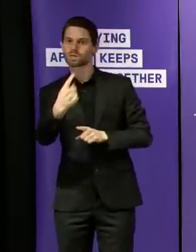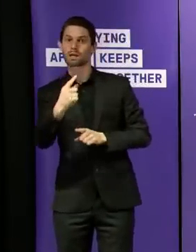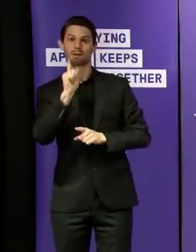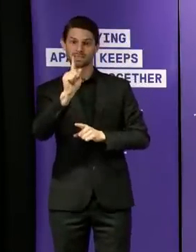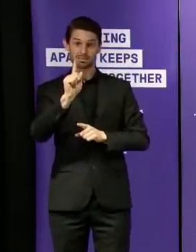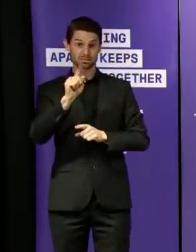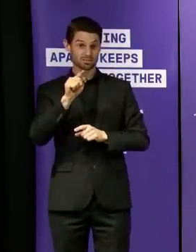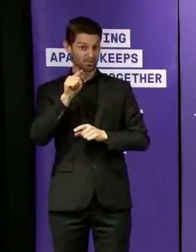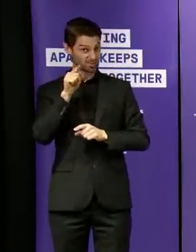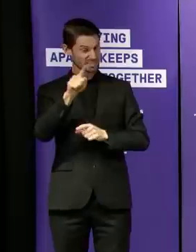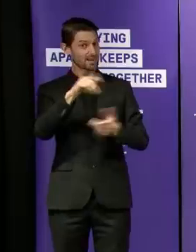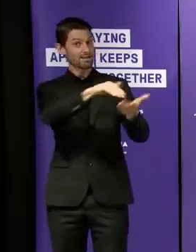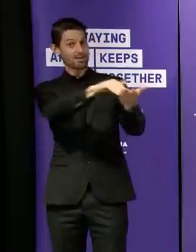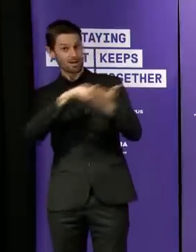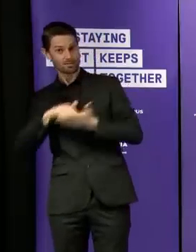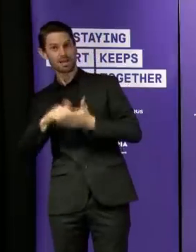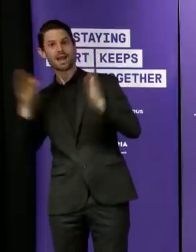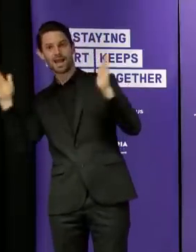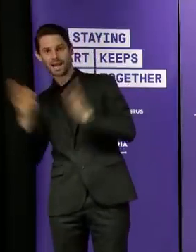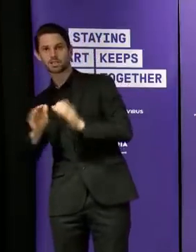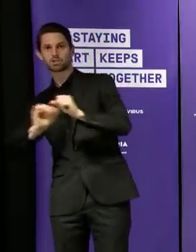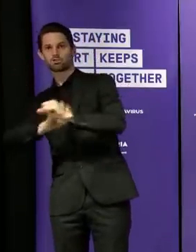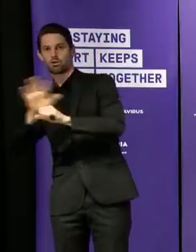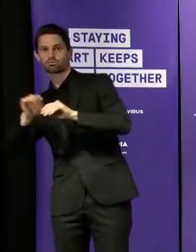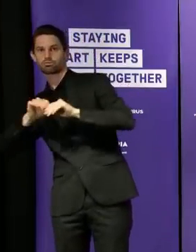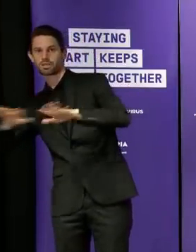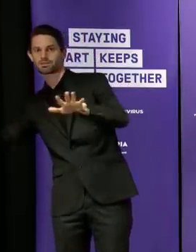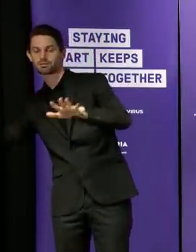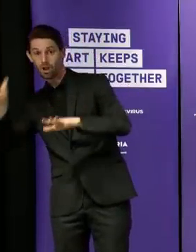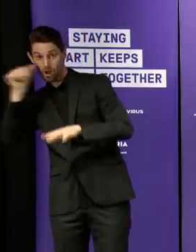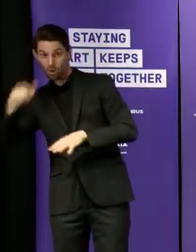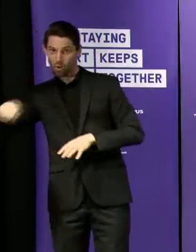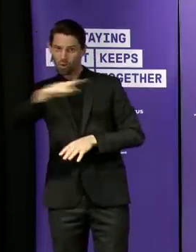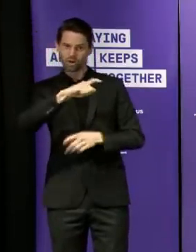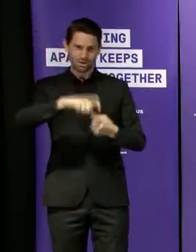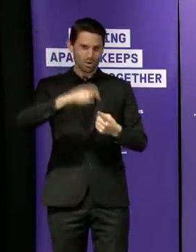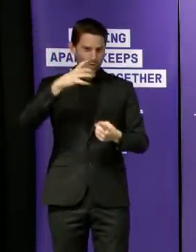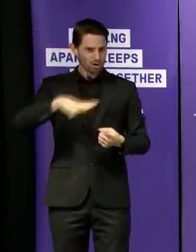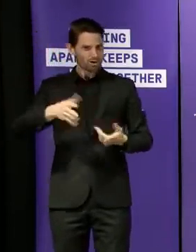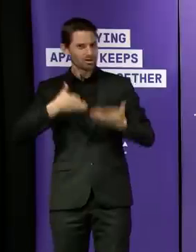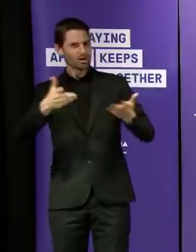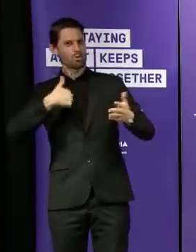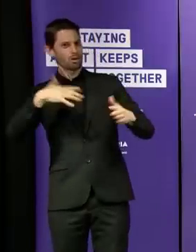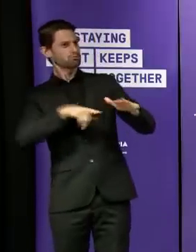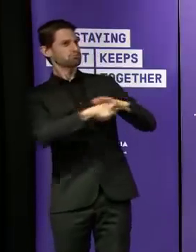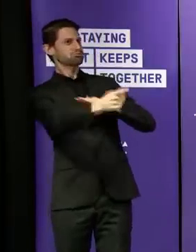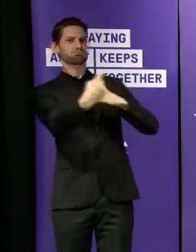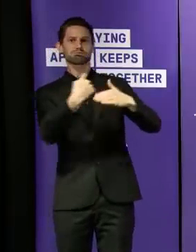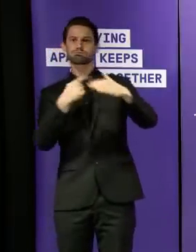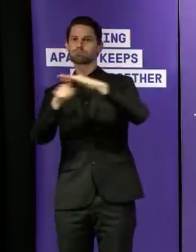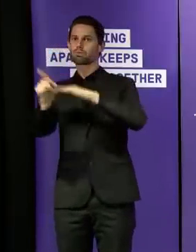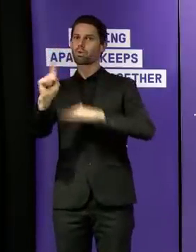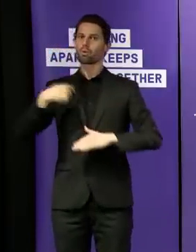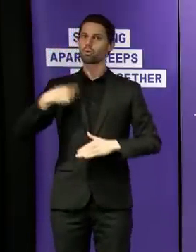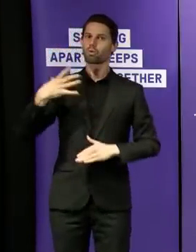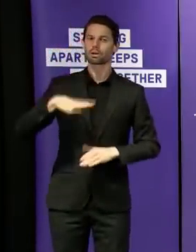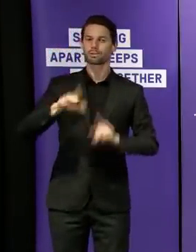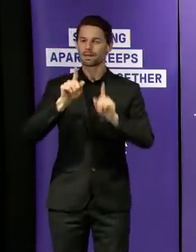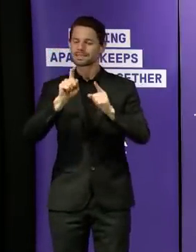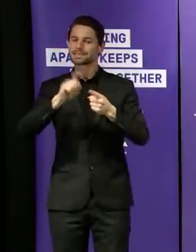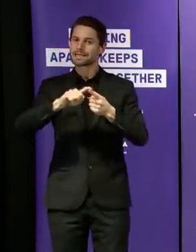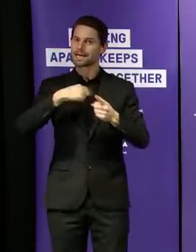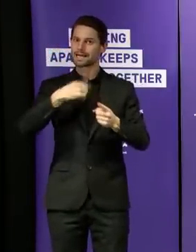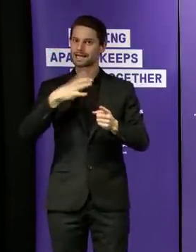of a series of different measures. Not an easy call to make, but we think that's the right thing to do. It will limit movement, and it'll